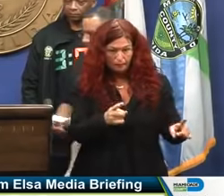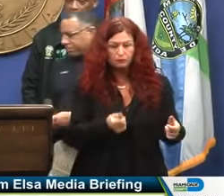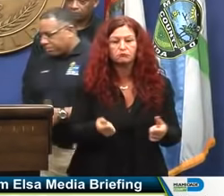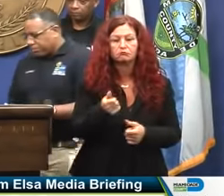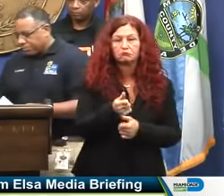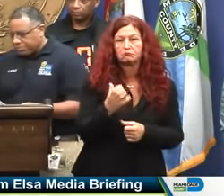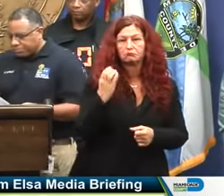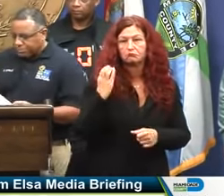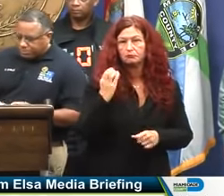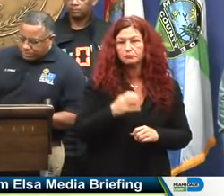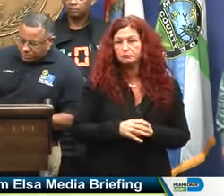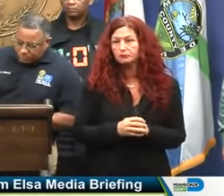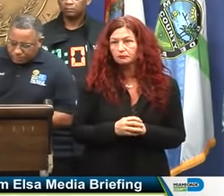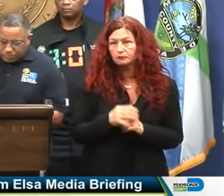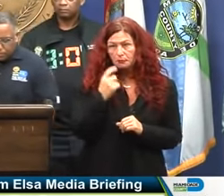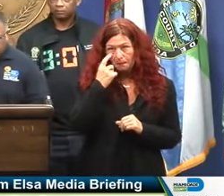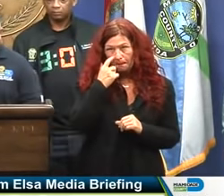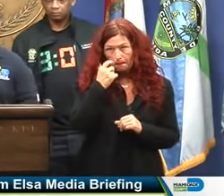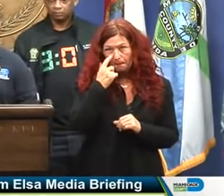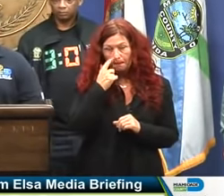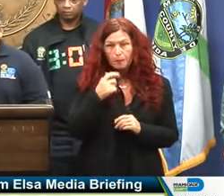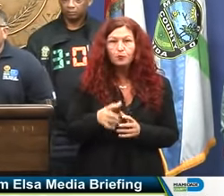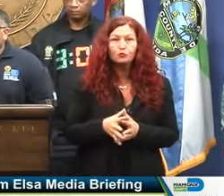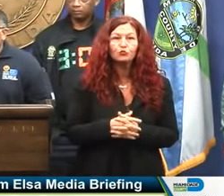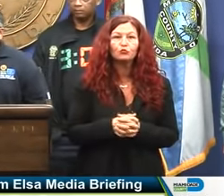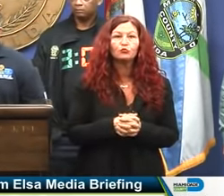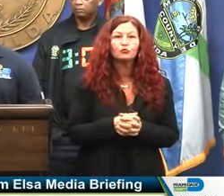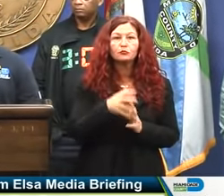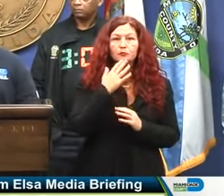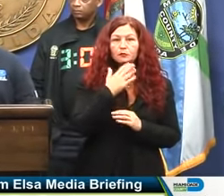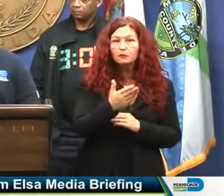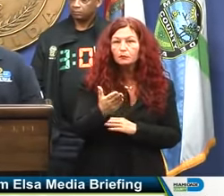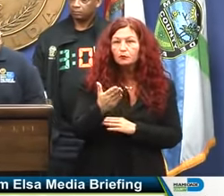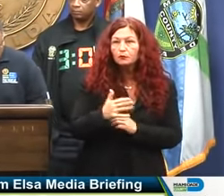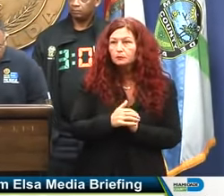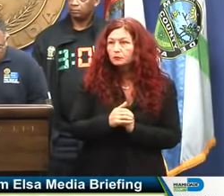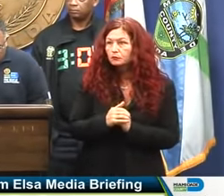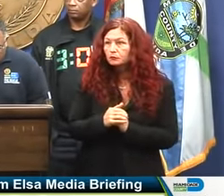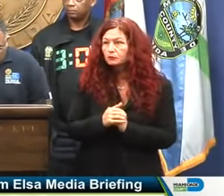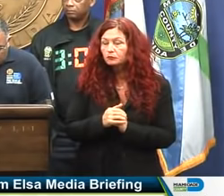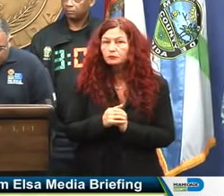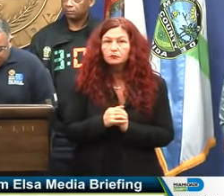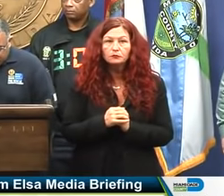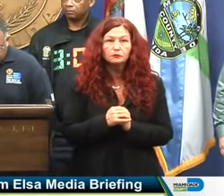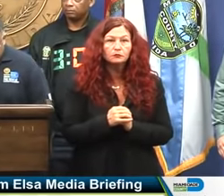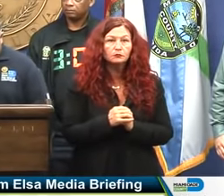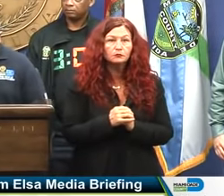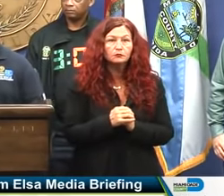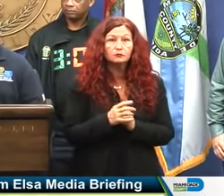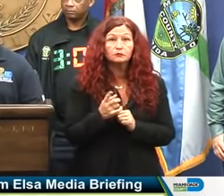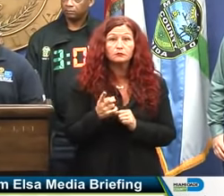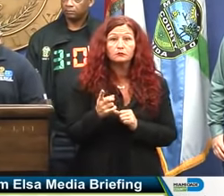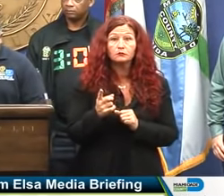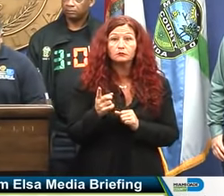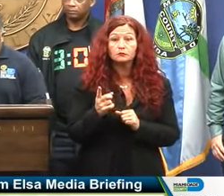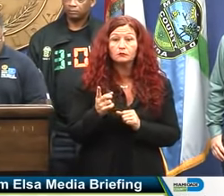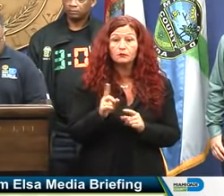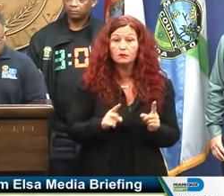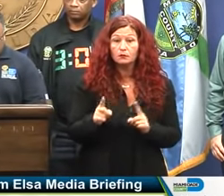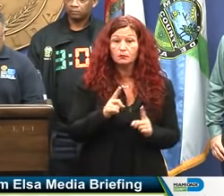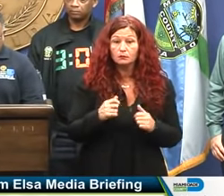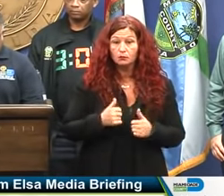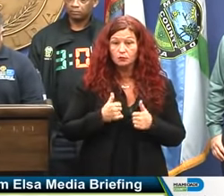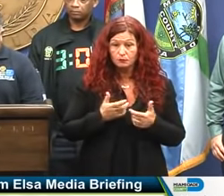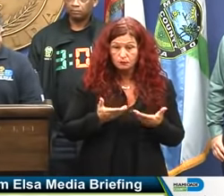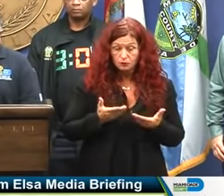Good morning, everyone. Residents and visitors are urged to continue